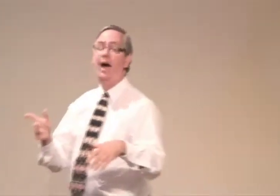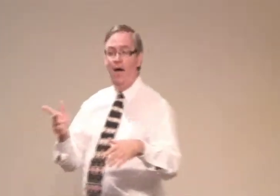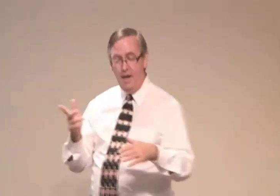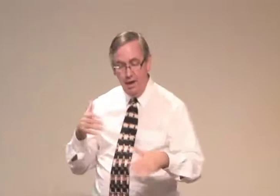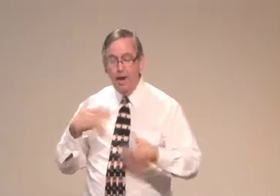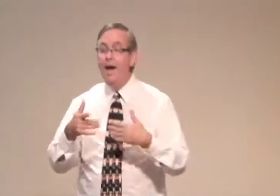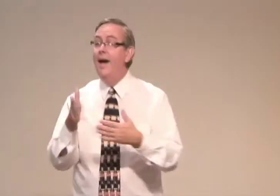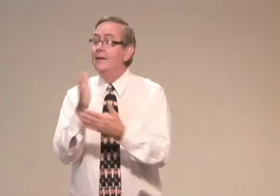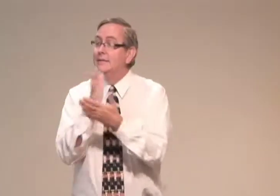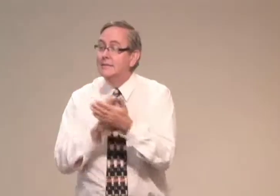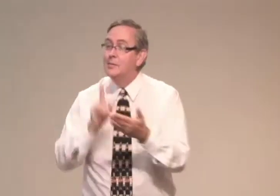mean.